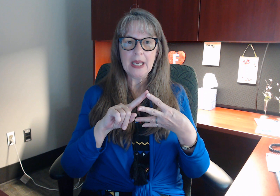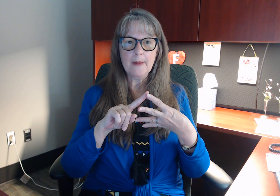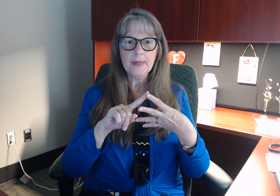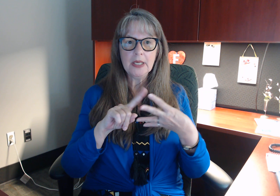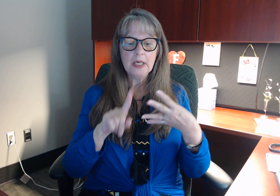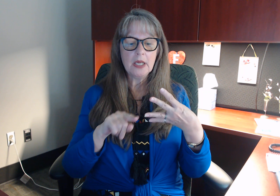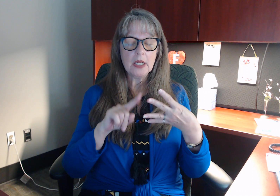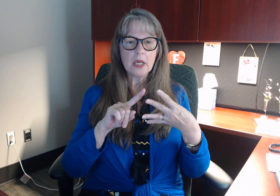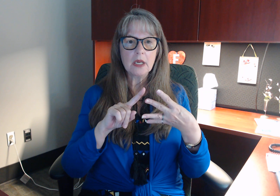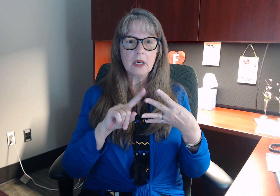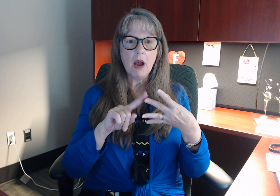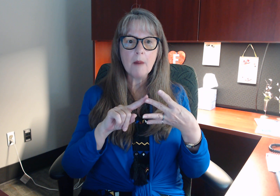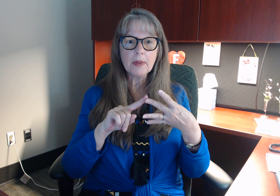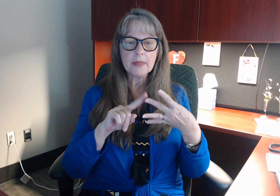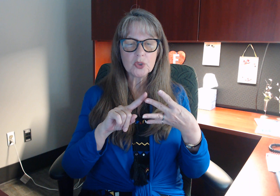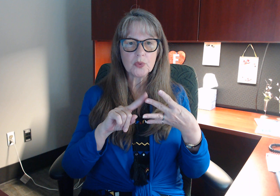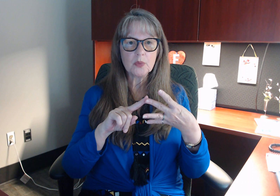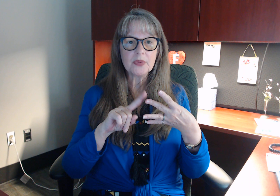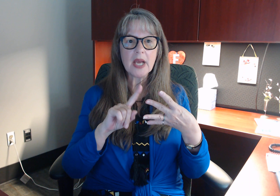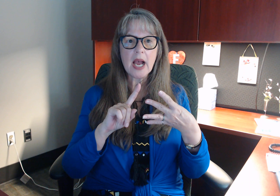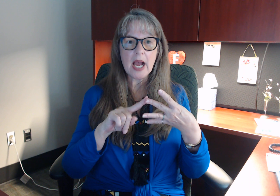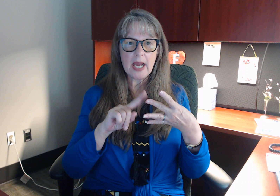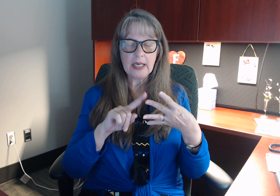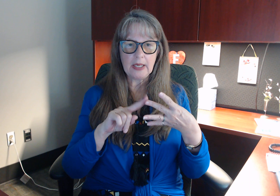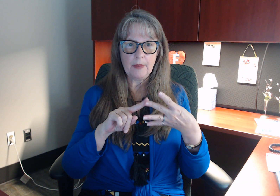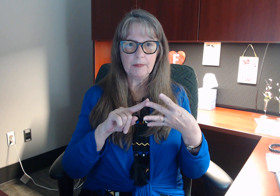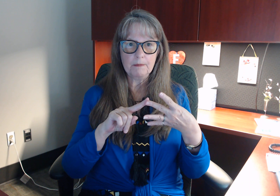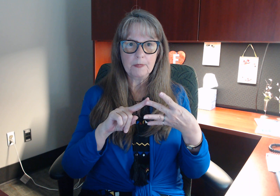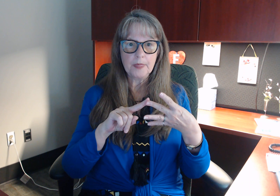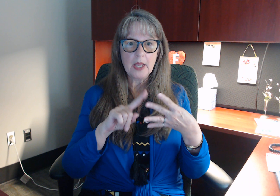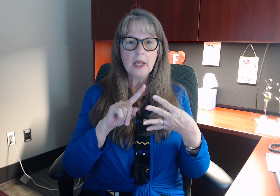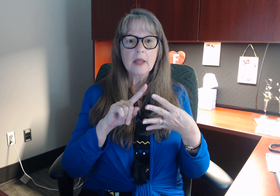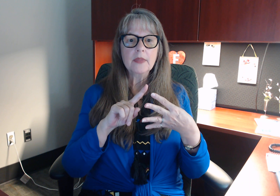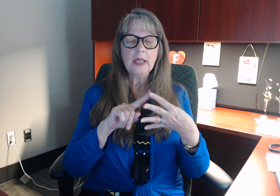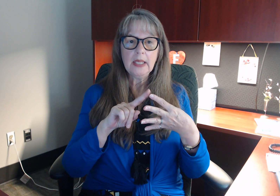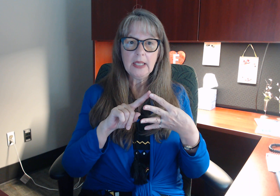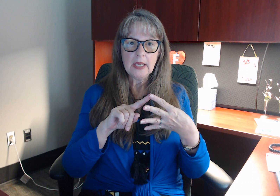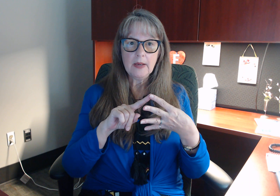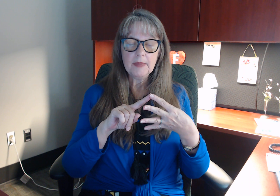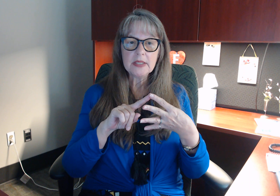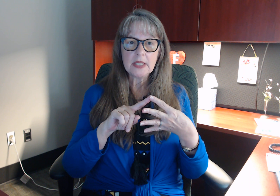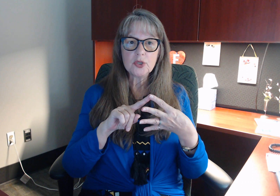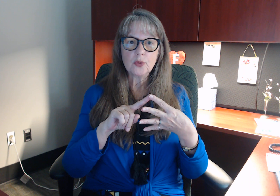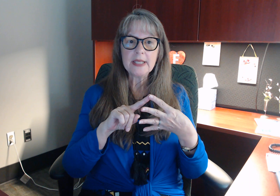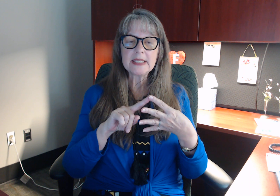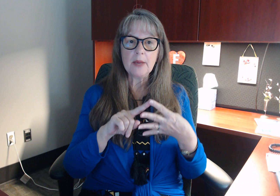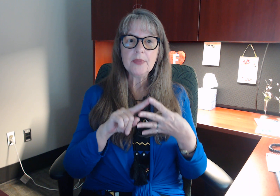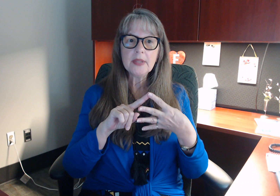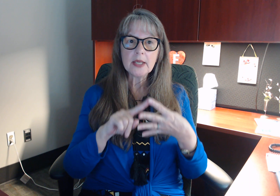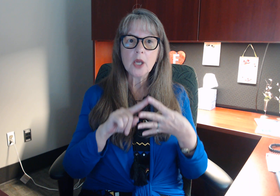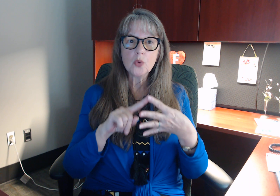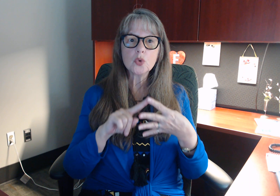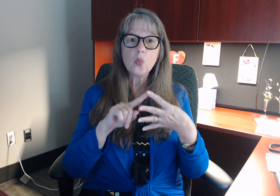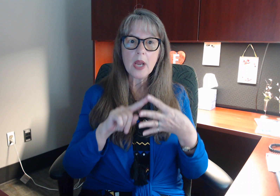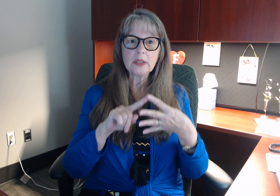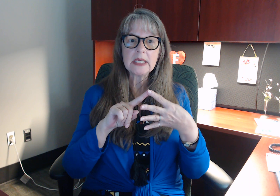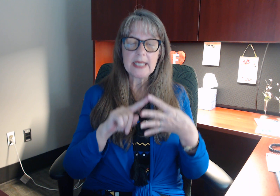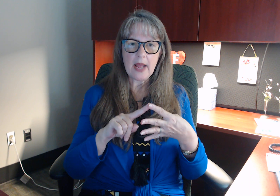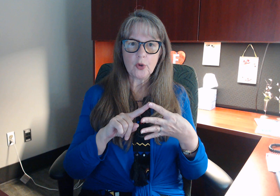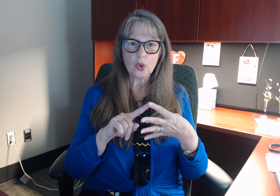EM and complementary with the IM. The EM is easier. It's something that goes well together,